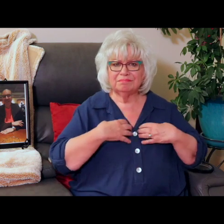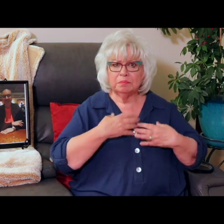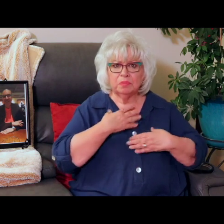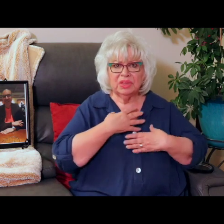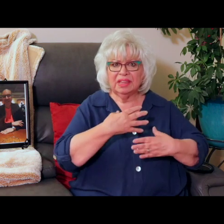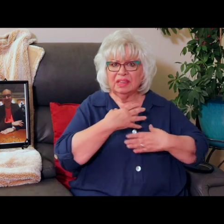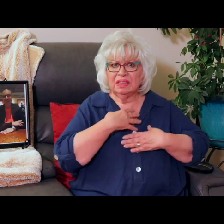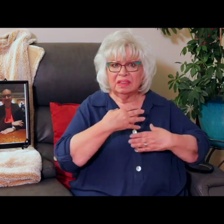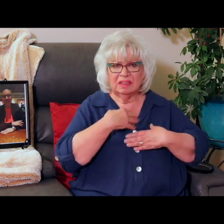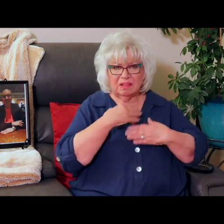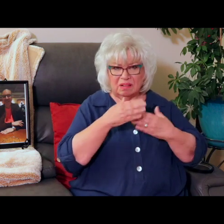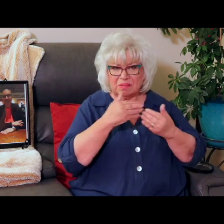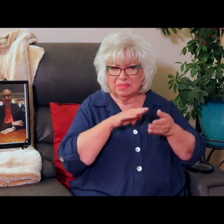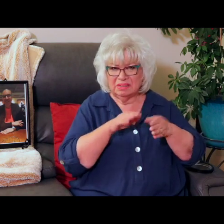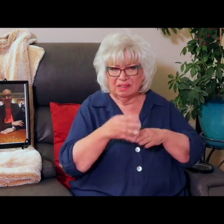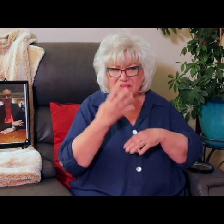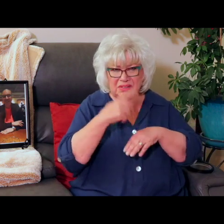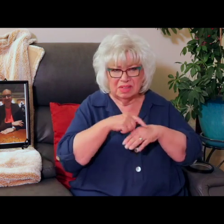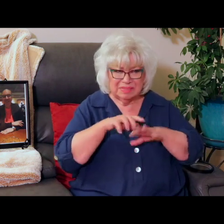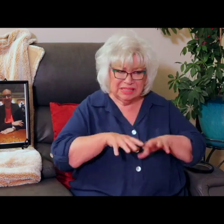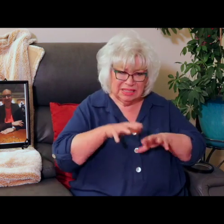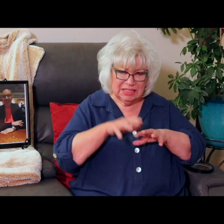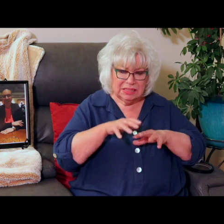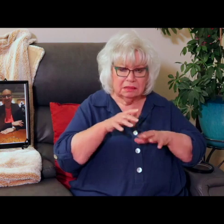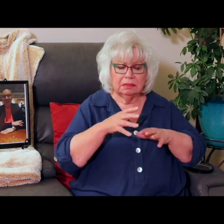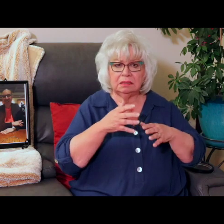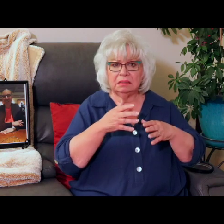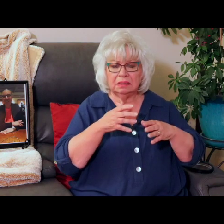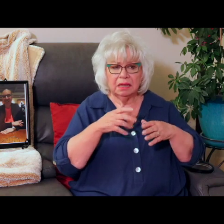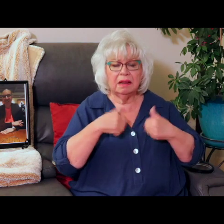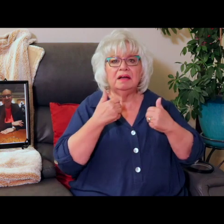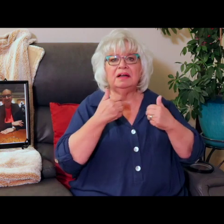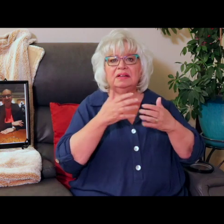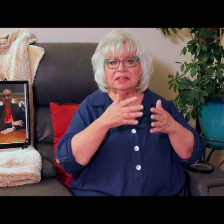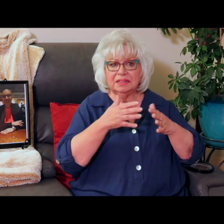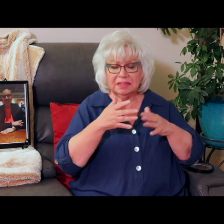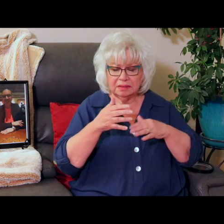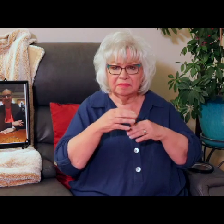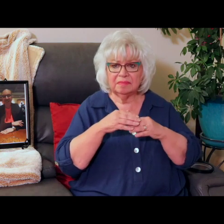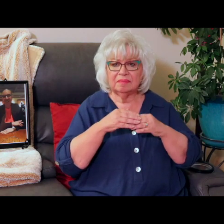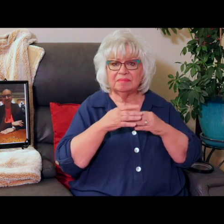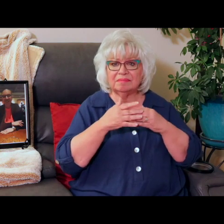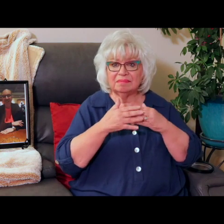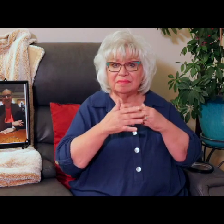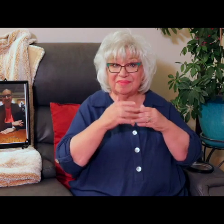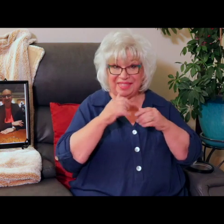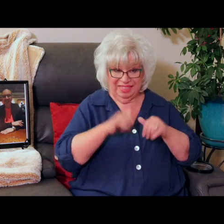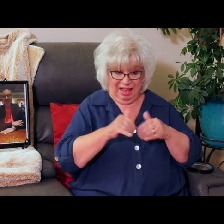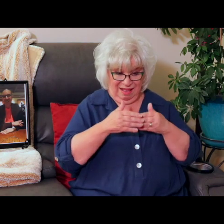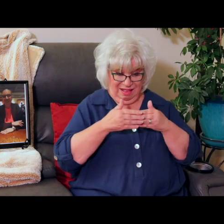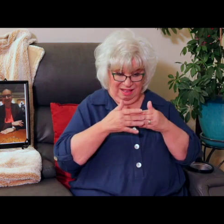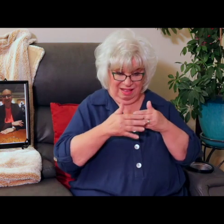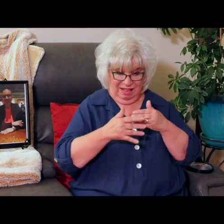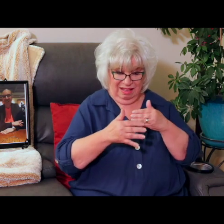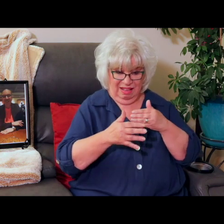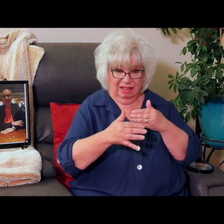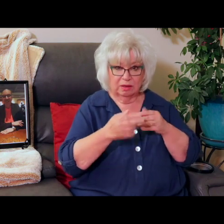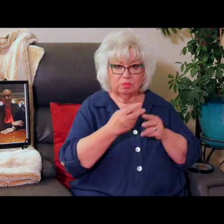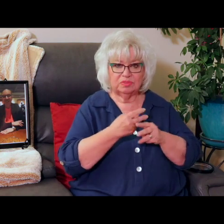And then they took him to the hospital because he was having lung issues. They had to resuscitate him 4 times. And from then